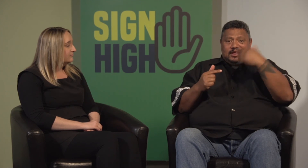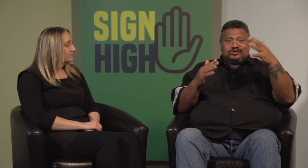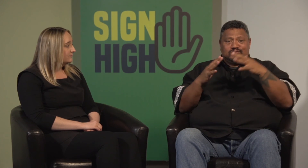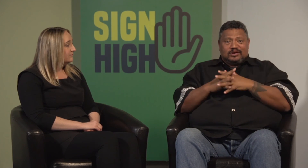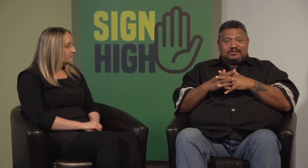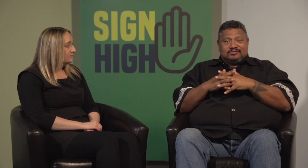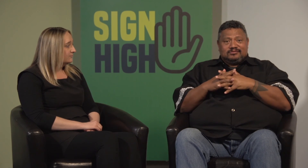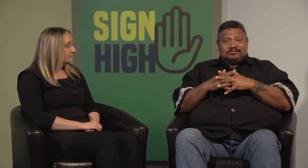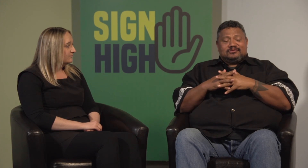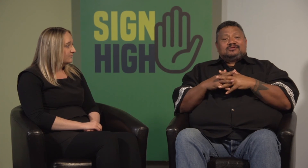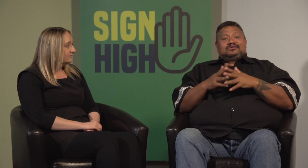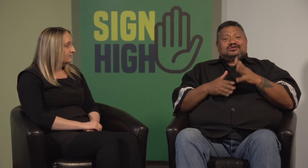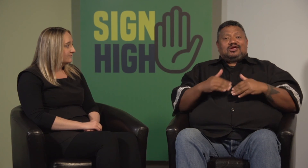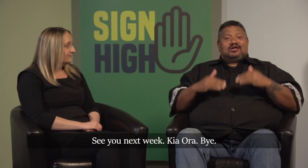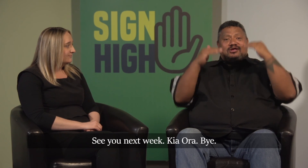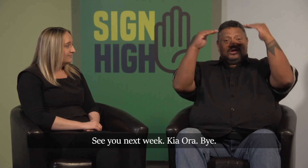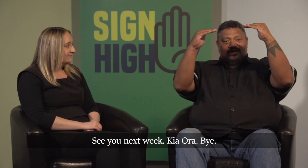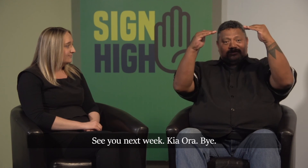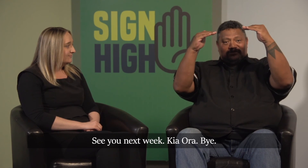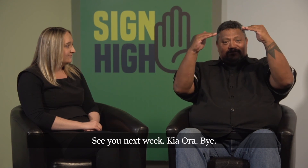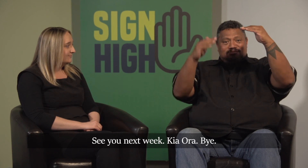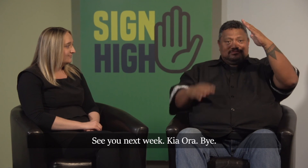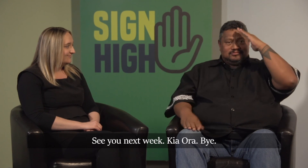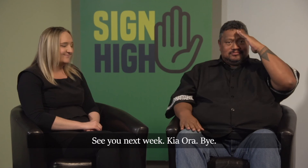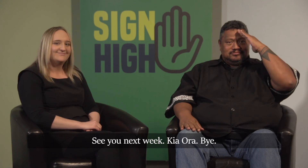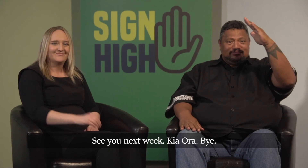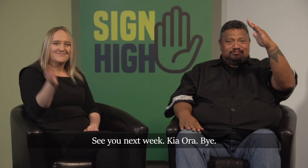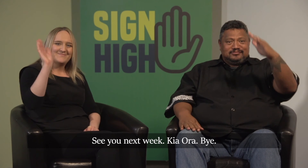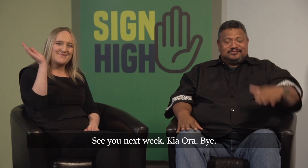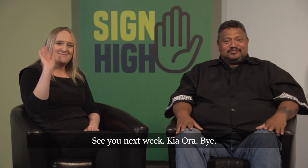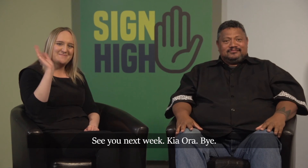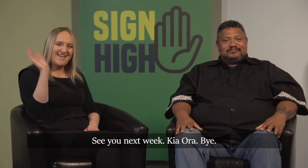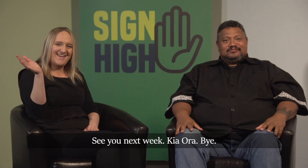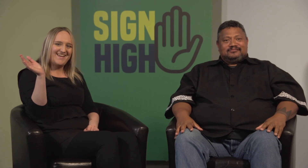See you next week. Kia ora. Bye.